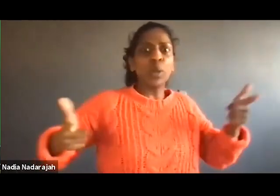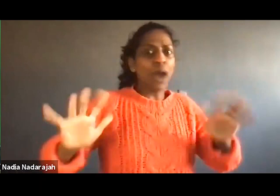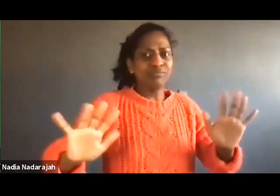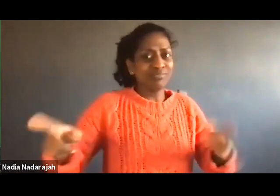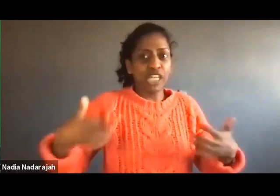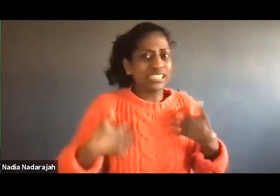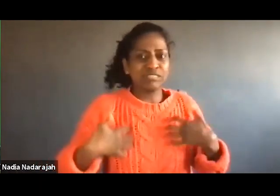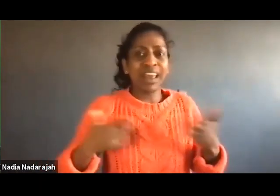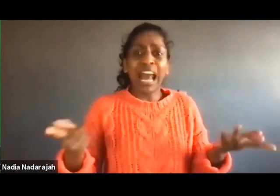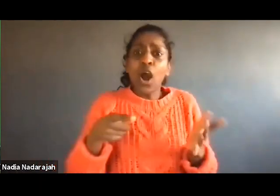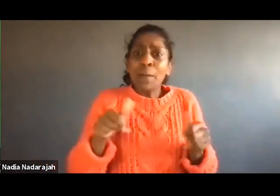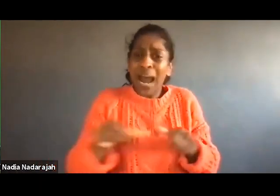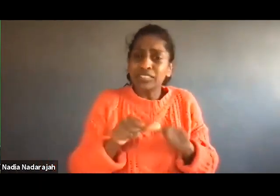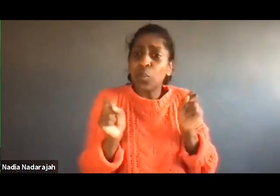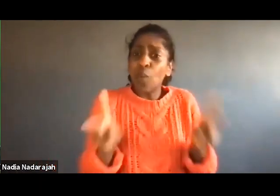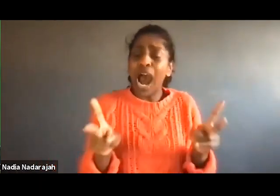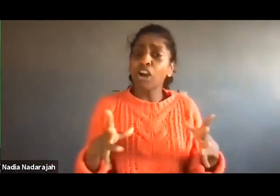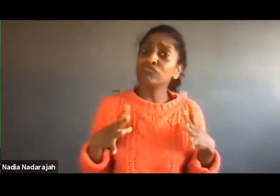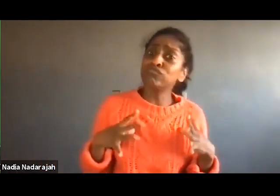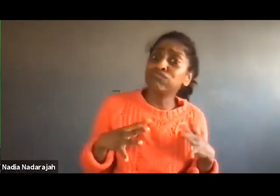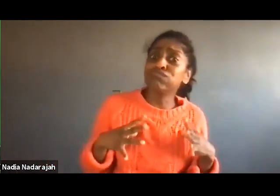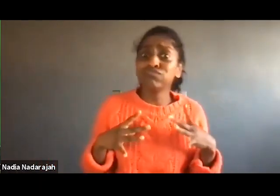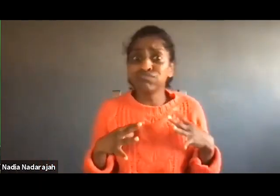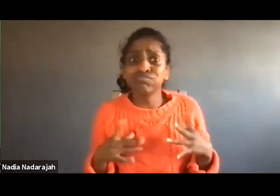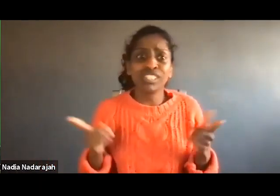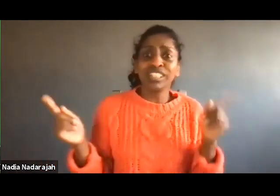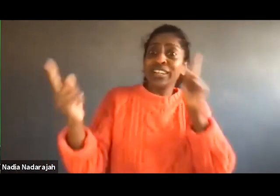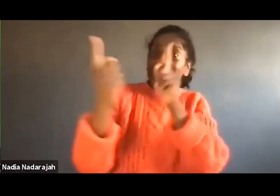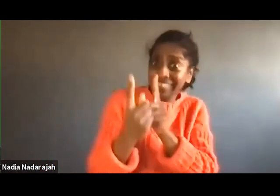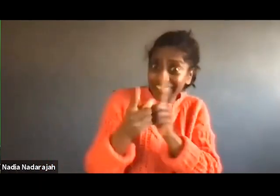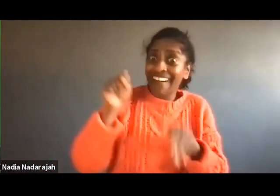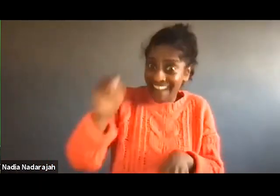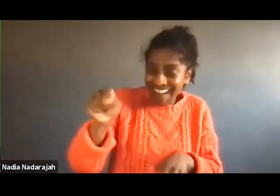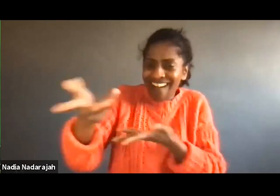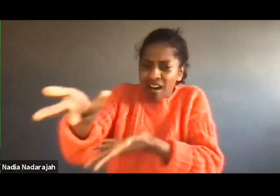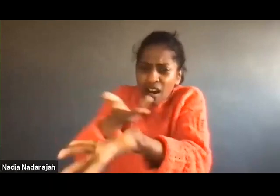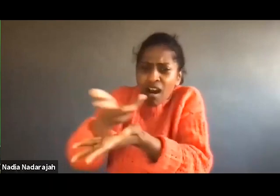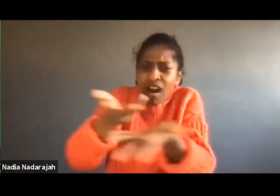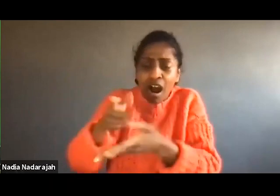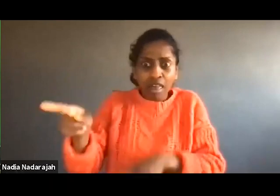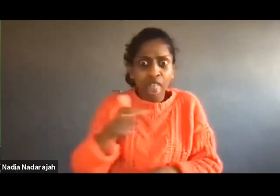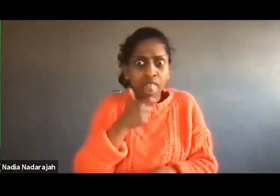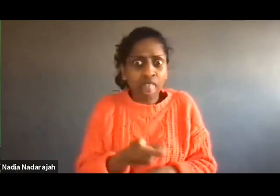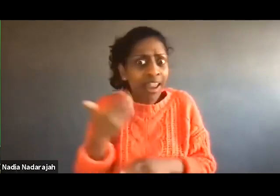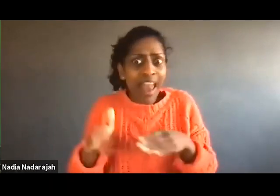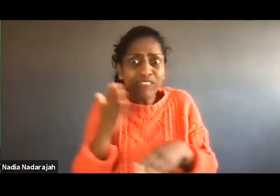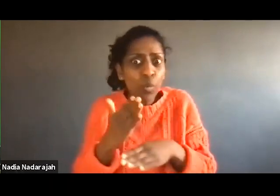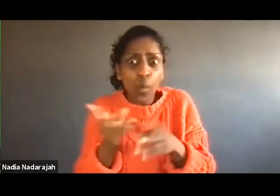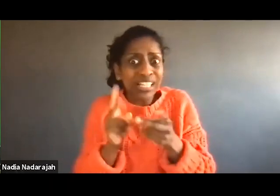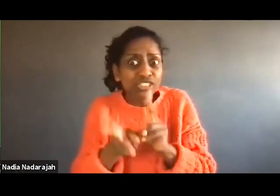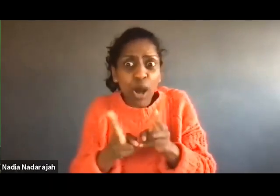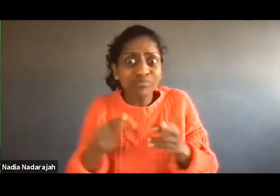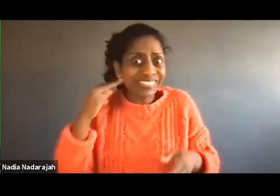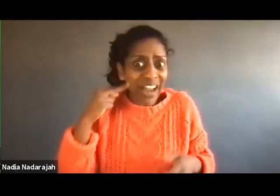your visions and views for the show? What's the message you want to spread? And often these meetings are quite informal, as I say,